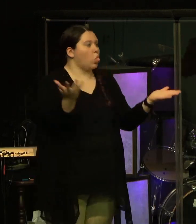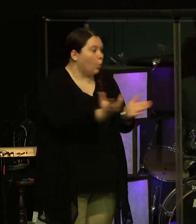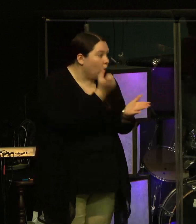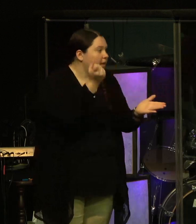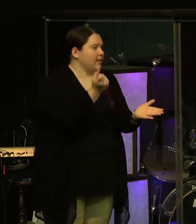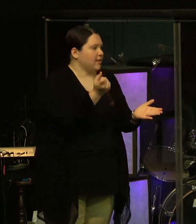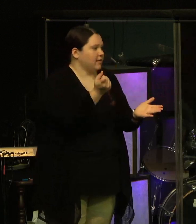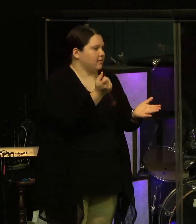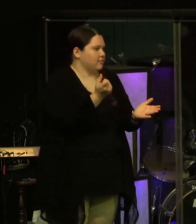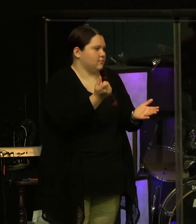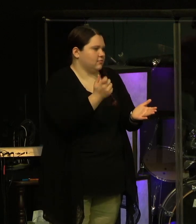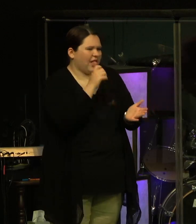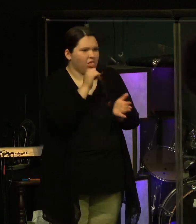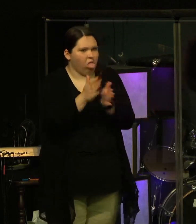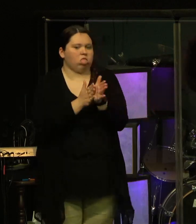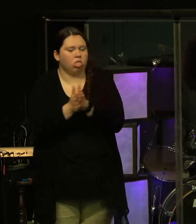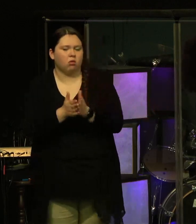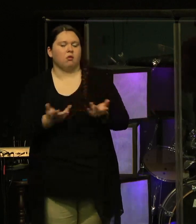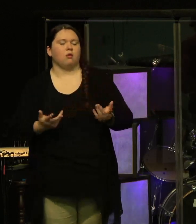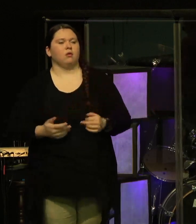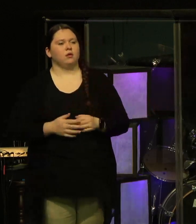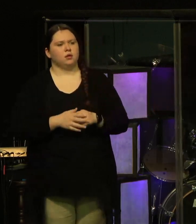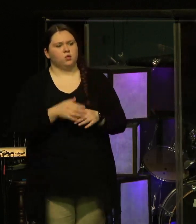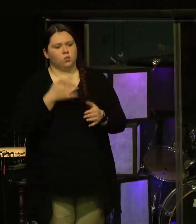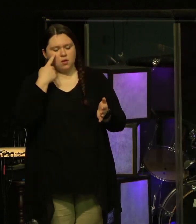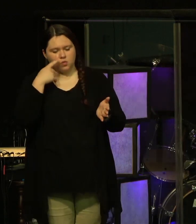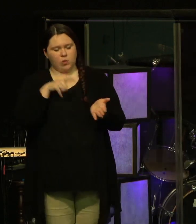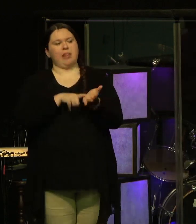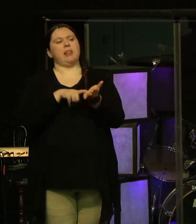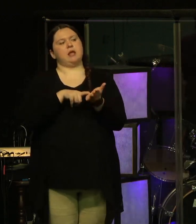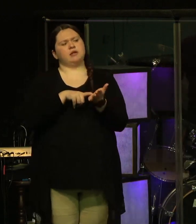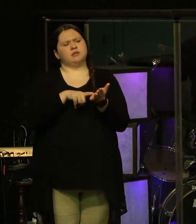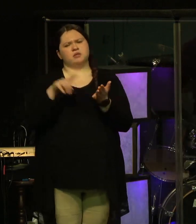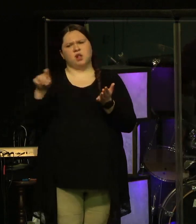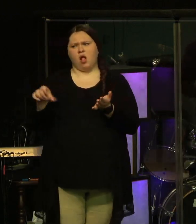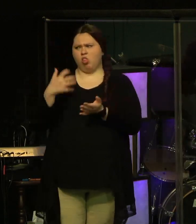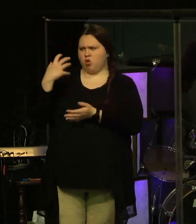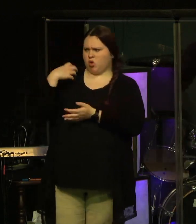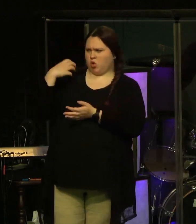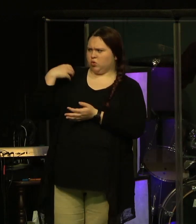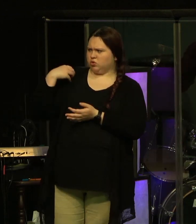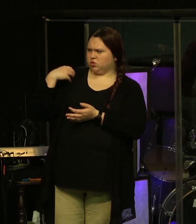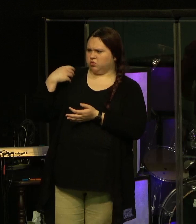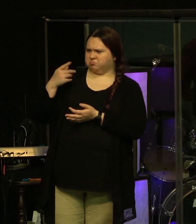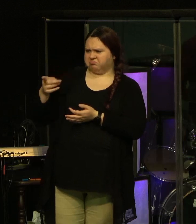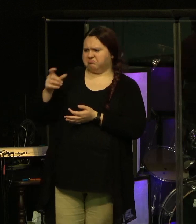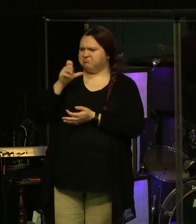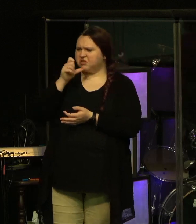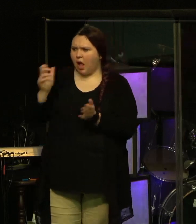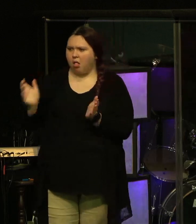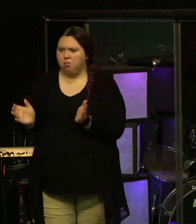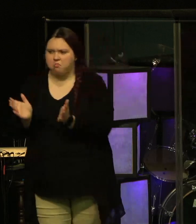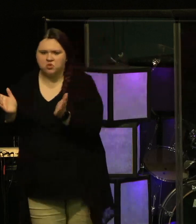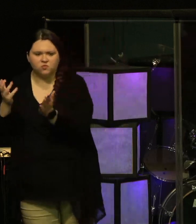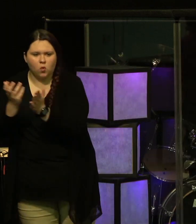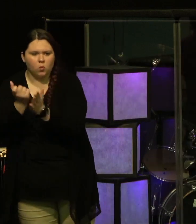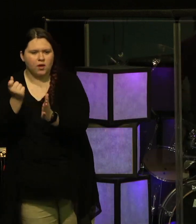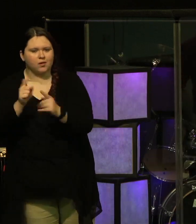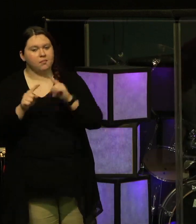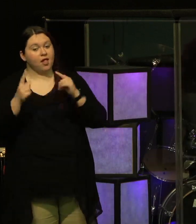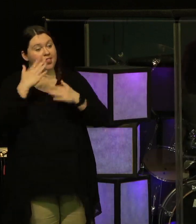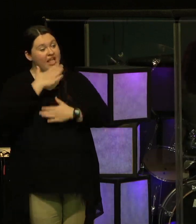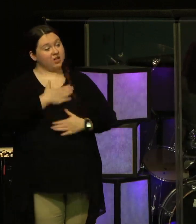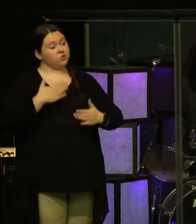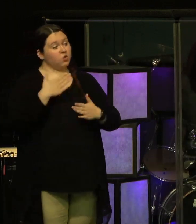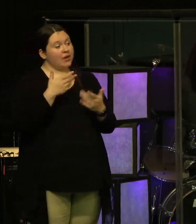was needed to win. And then he realized that the other coaches weren't really pushing for that. They were just enjoying